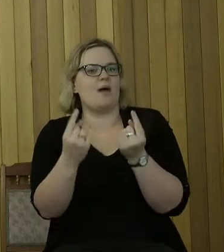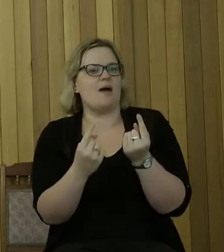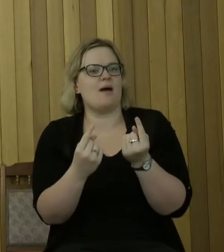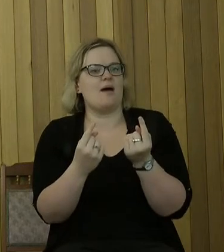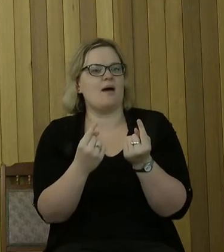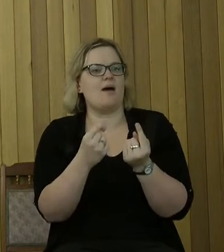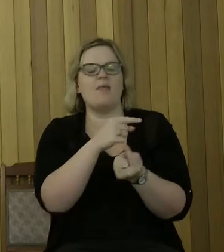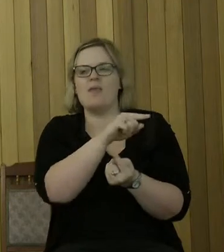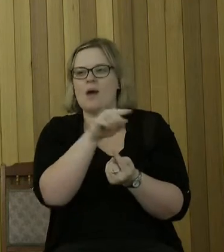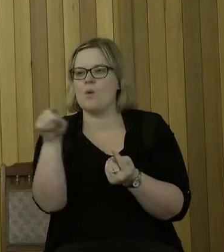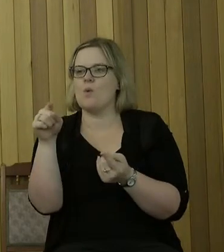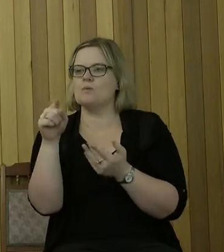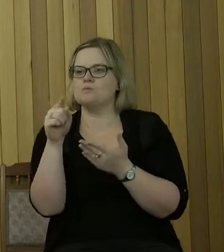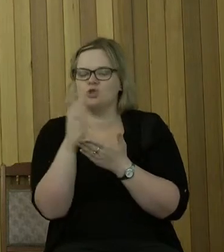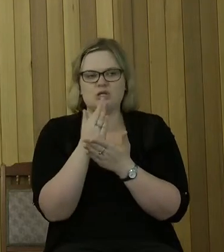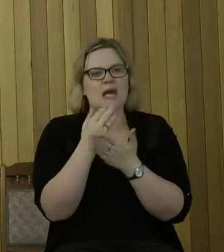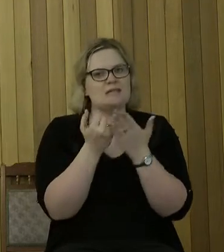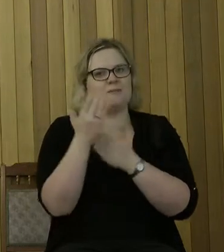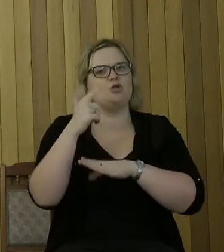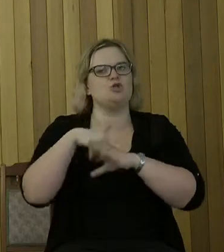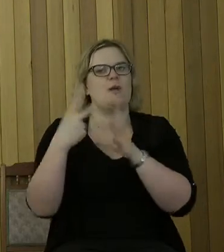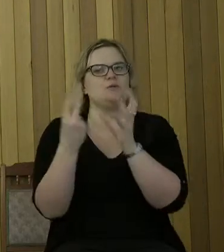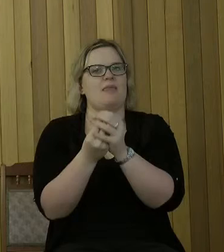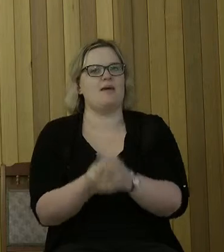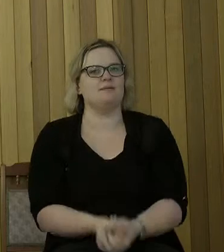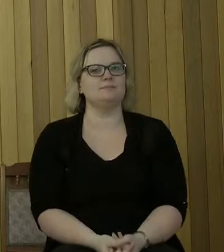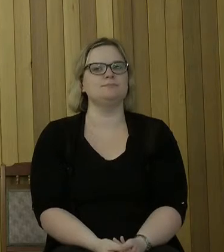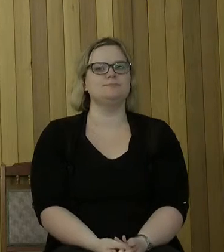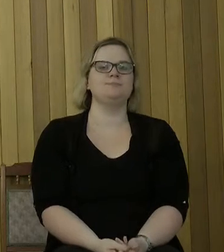as they shared and spent time together.